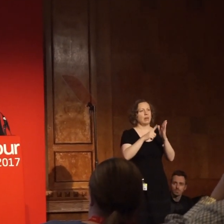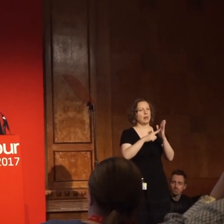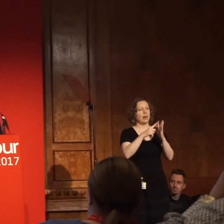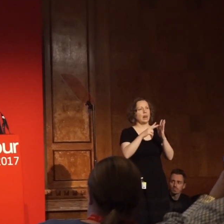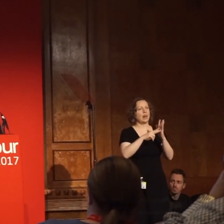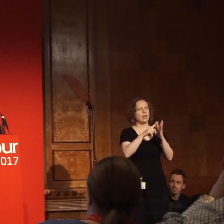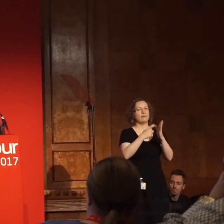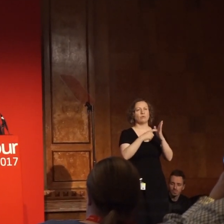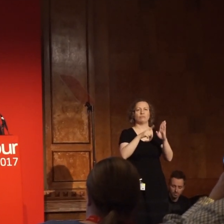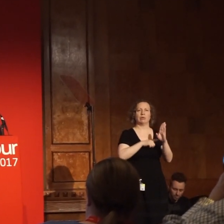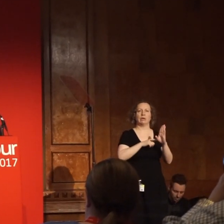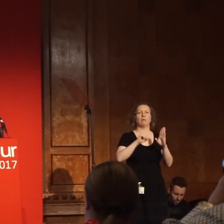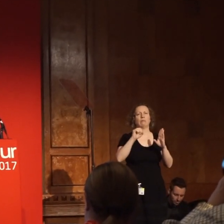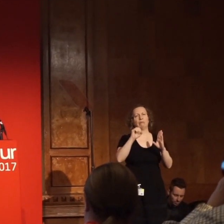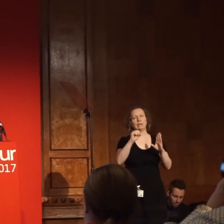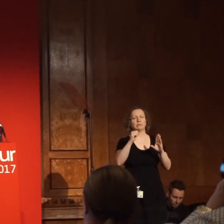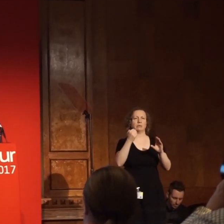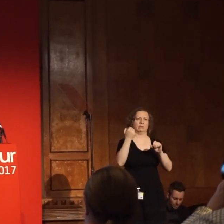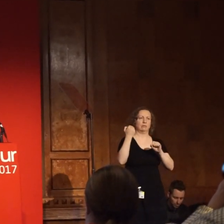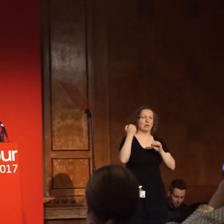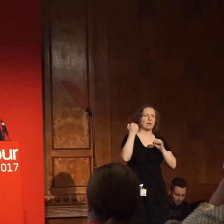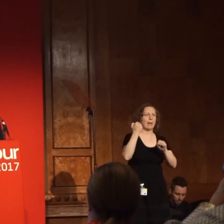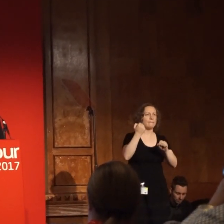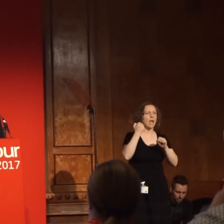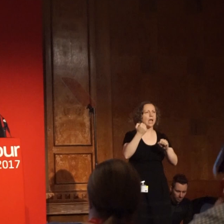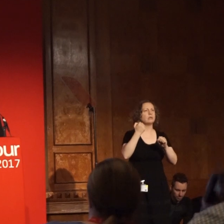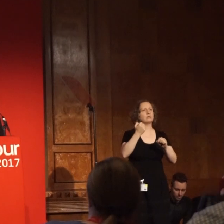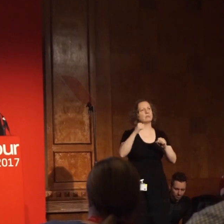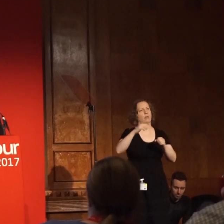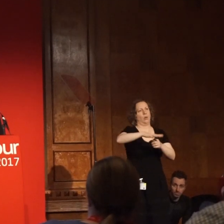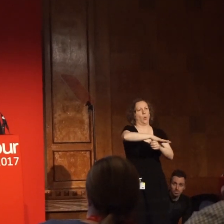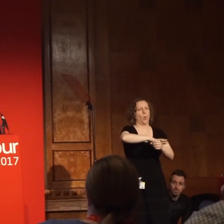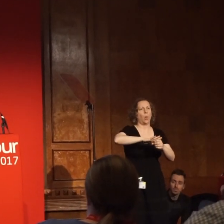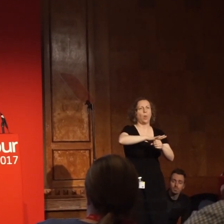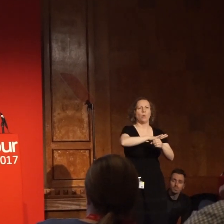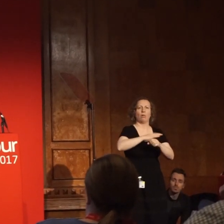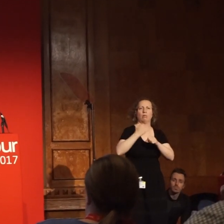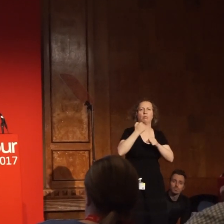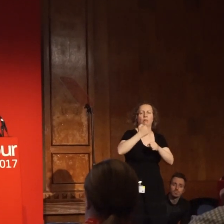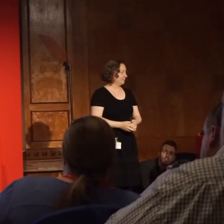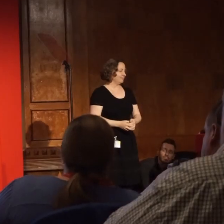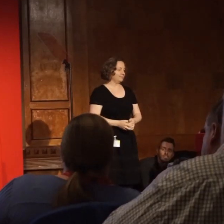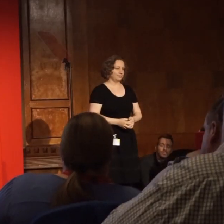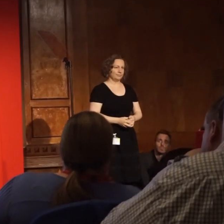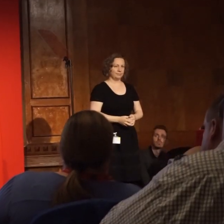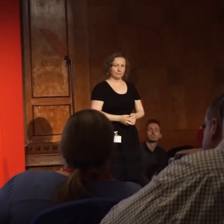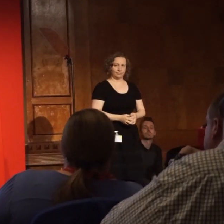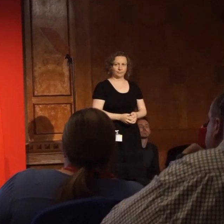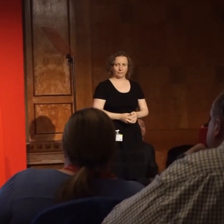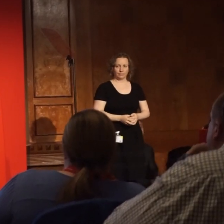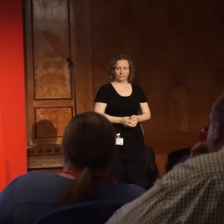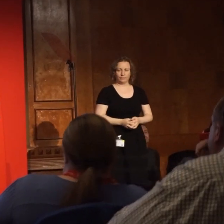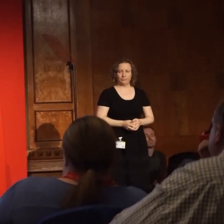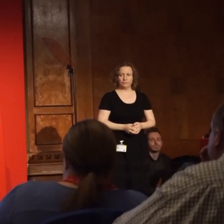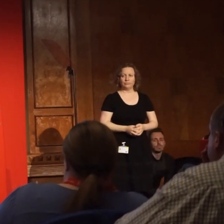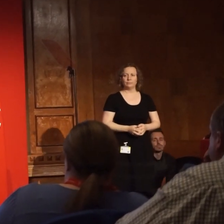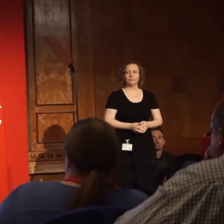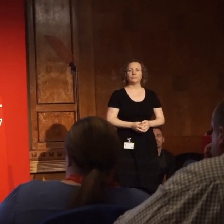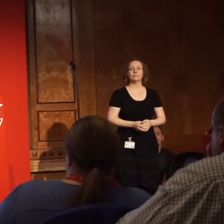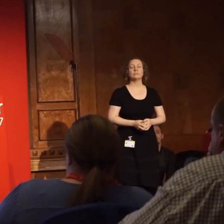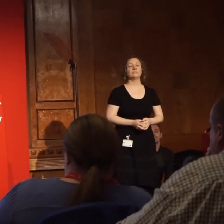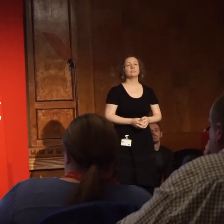our election campaign and his great work in local government. Thank you, Andrew, for all that you do. And the North West is very